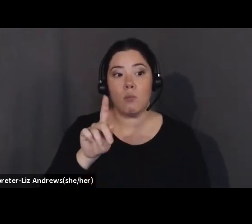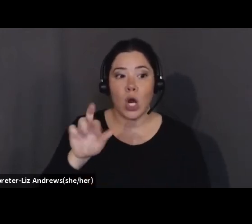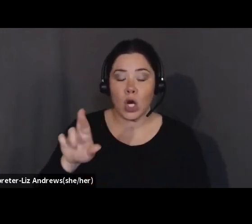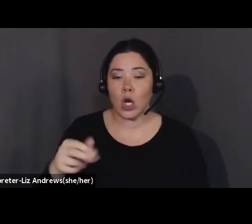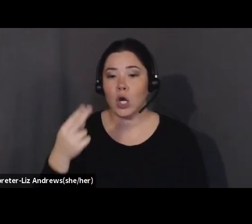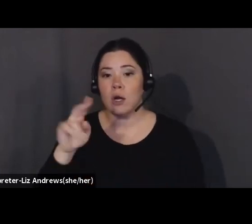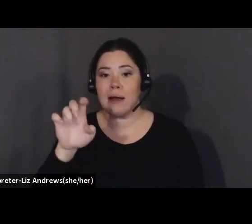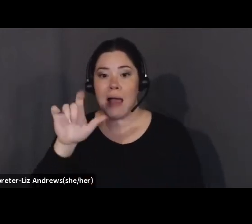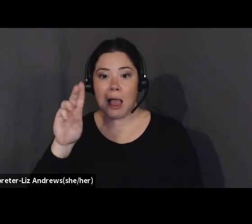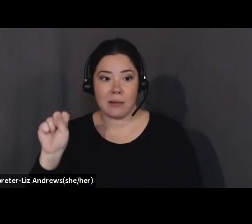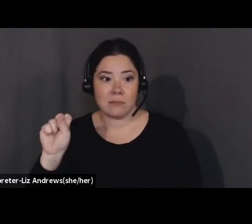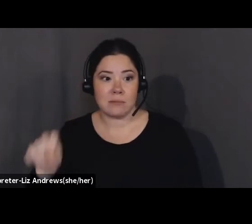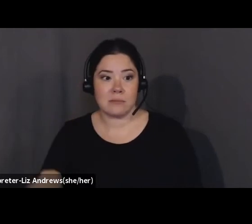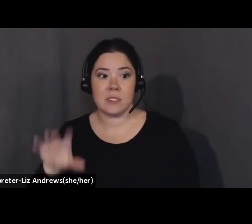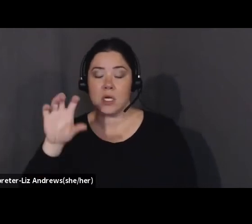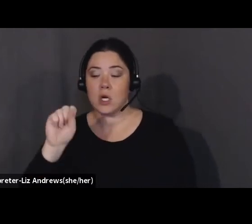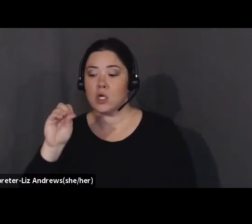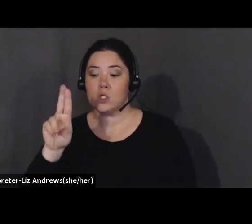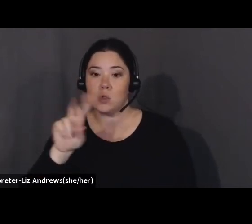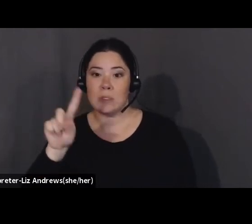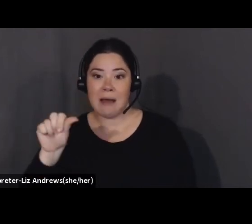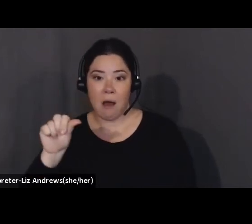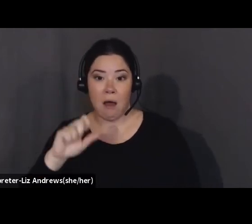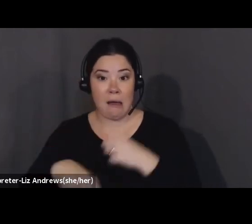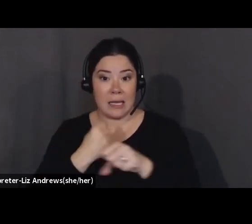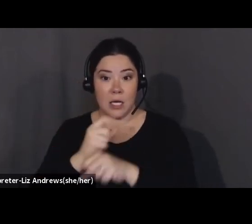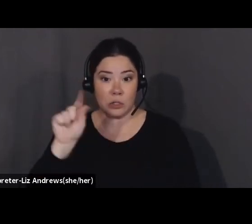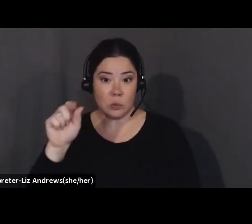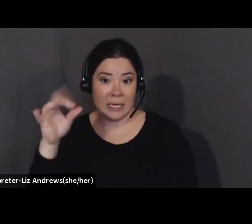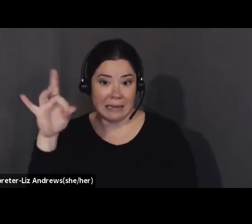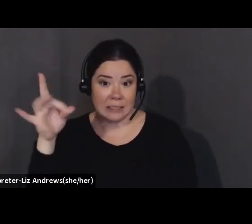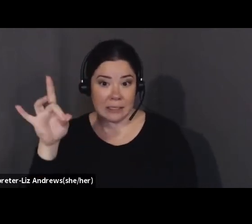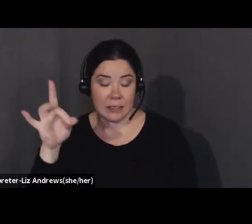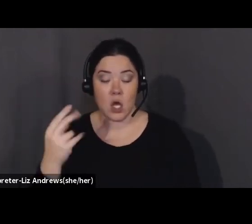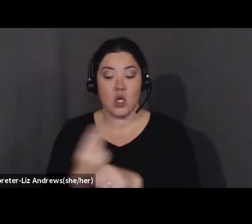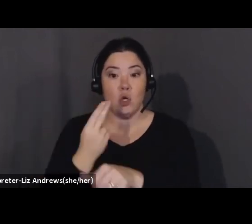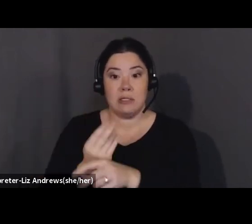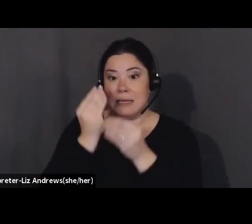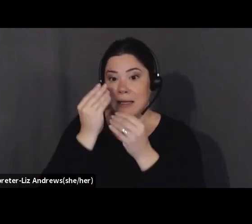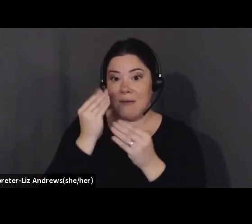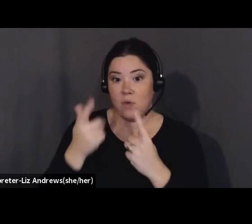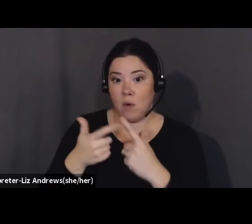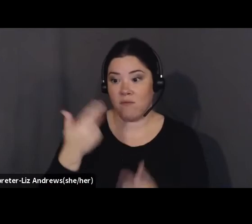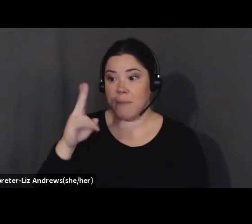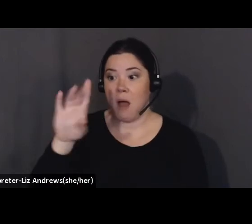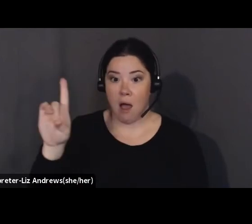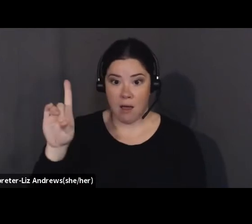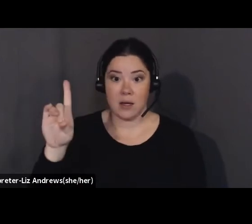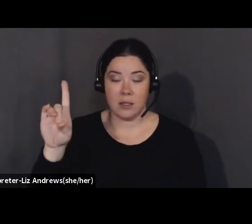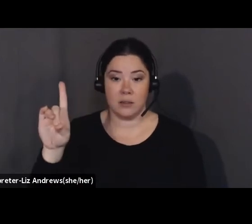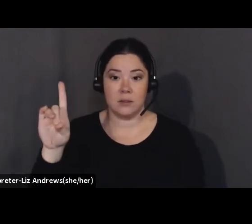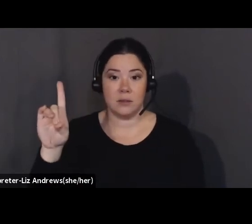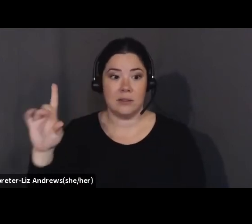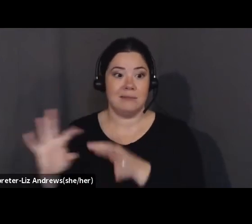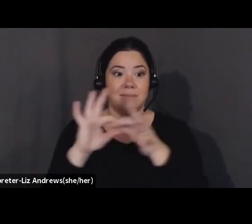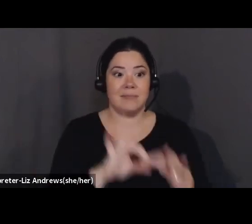in 2018, based on HUD administrative data connected to National Health Interview Survey